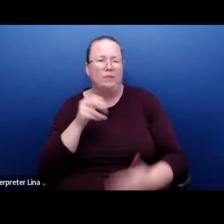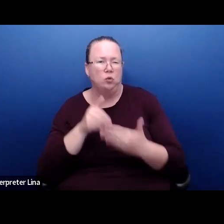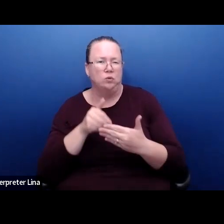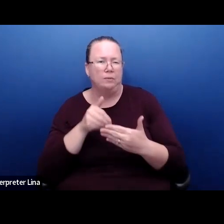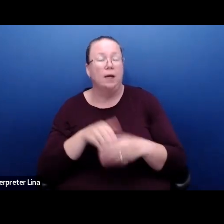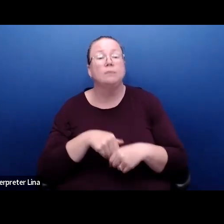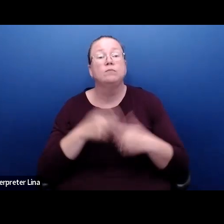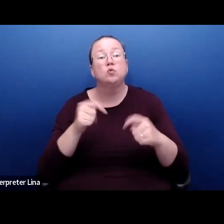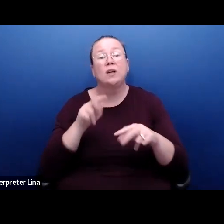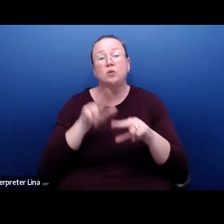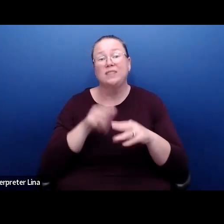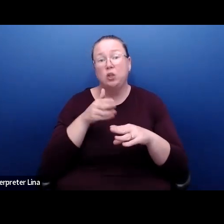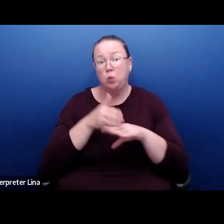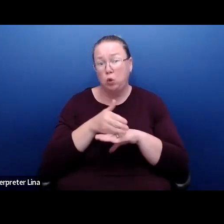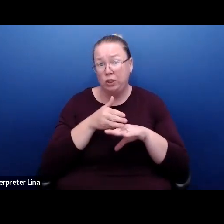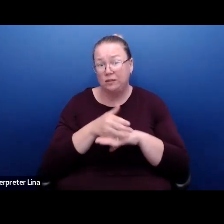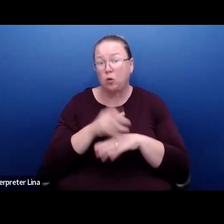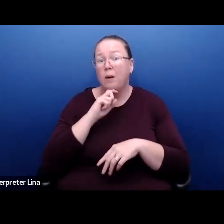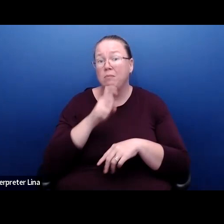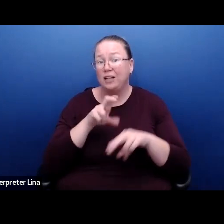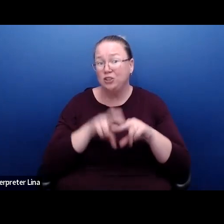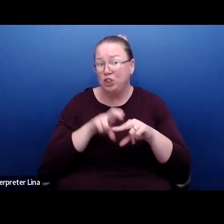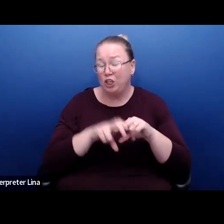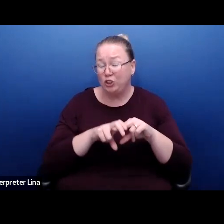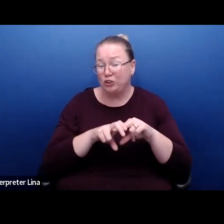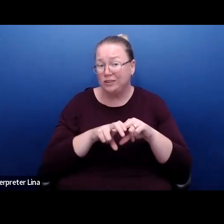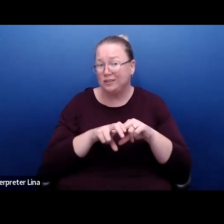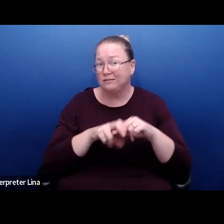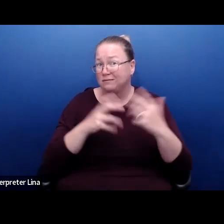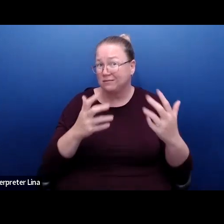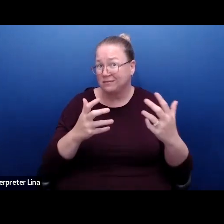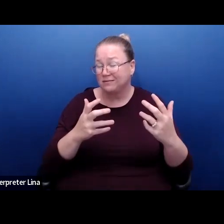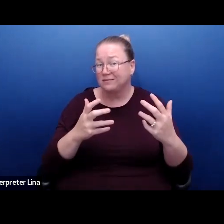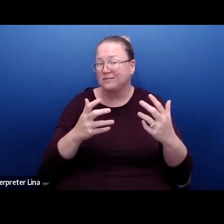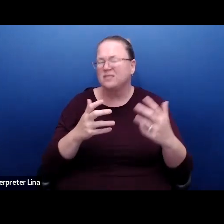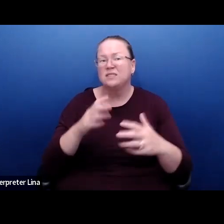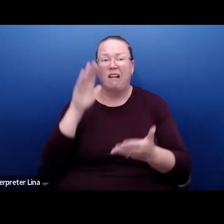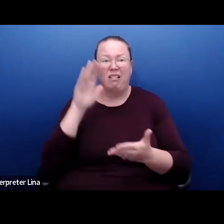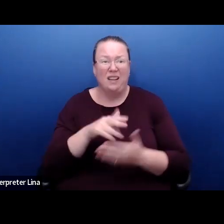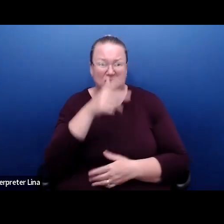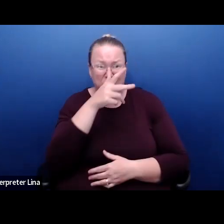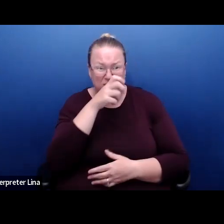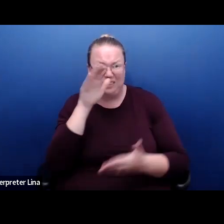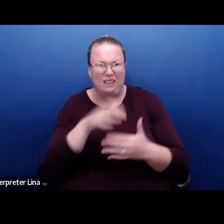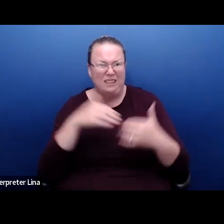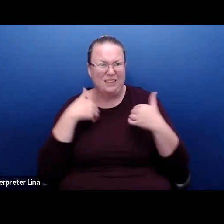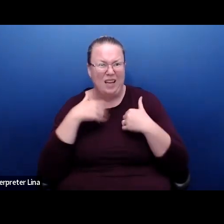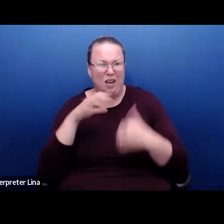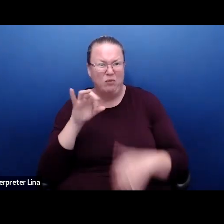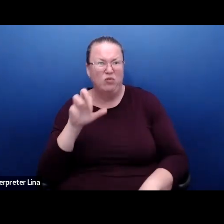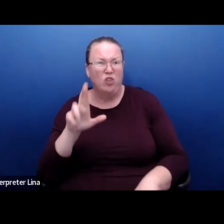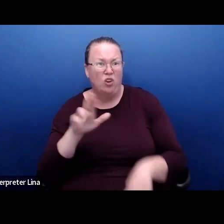I try to sit on wooden or metal chairs because there's less bugs or animal fur on